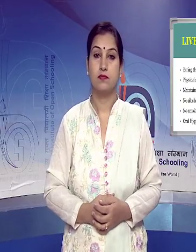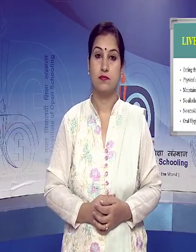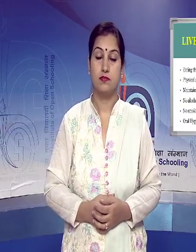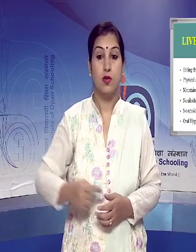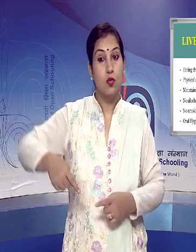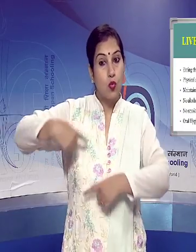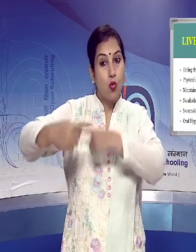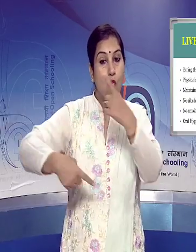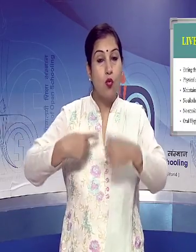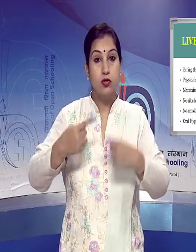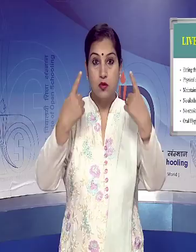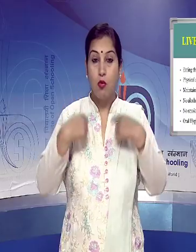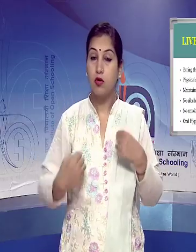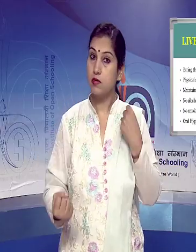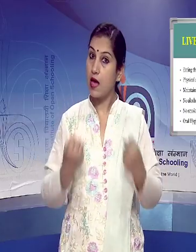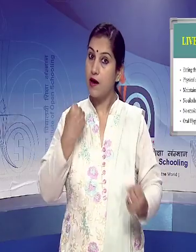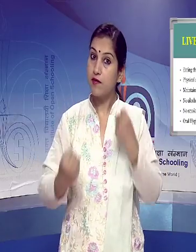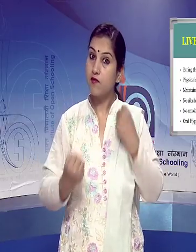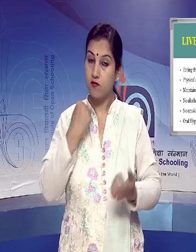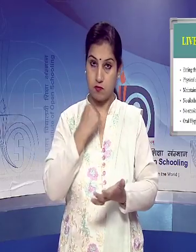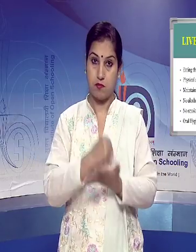physically keeping our body active.